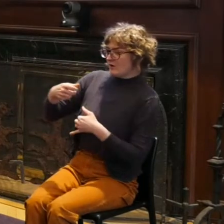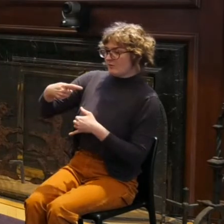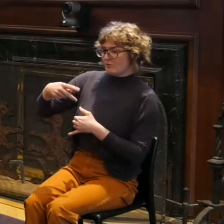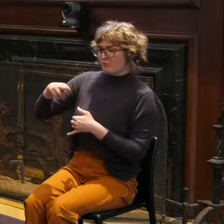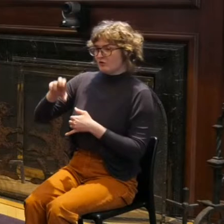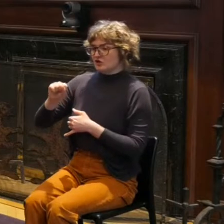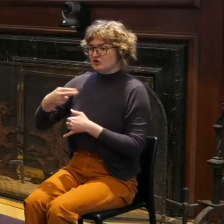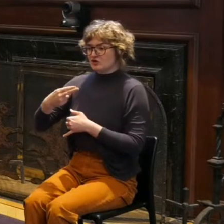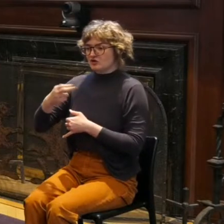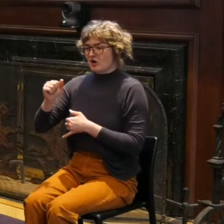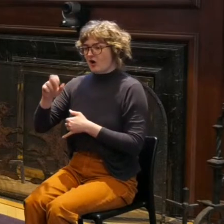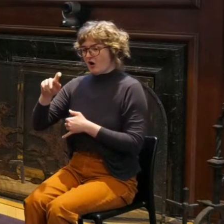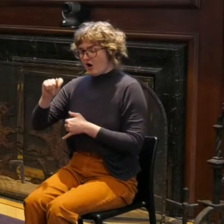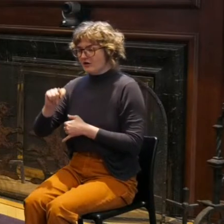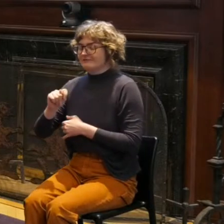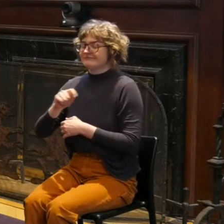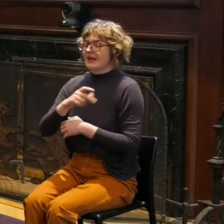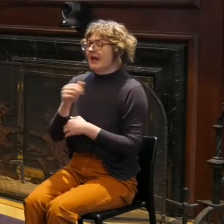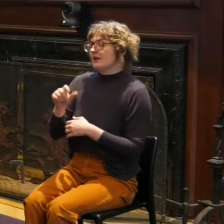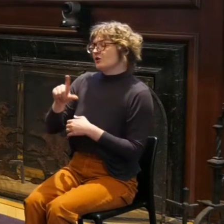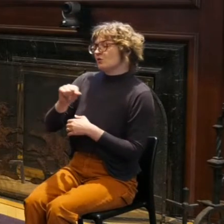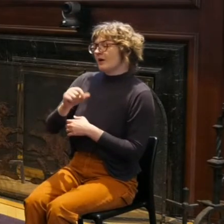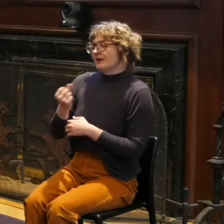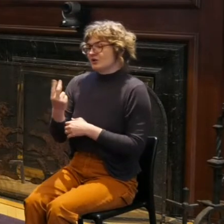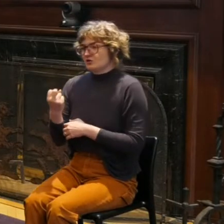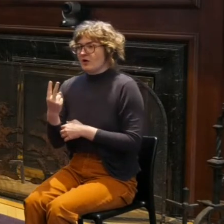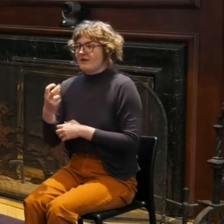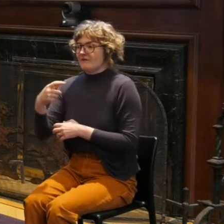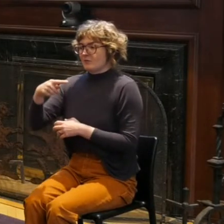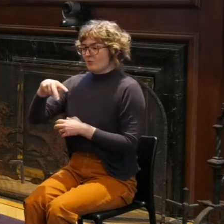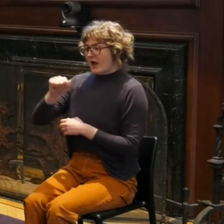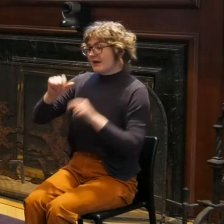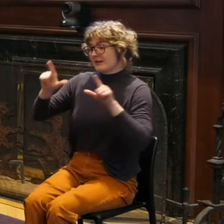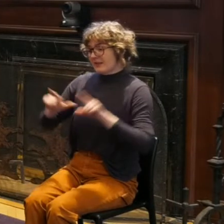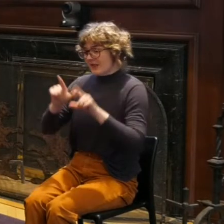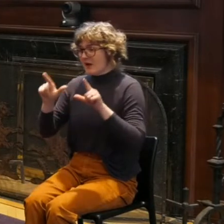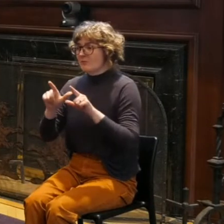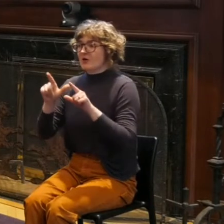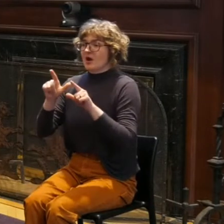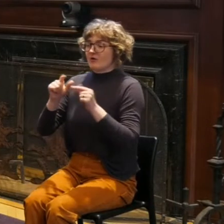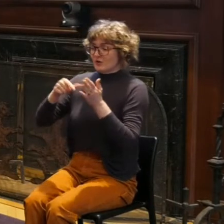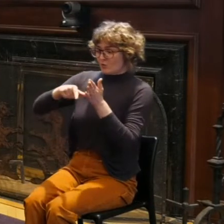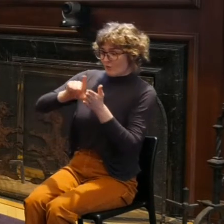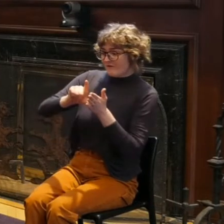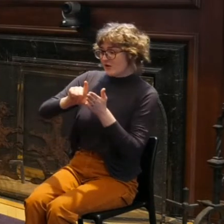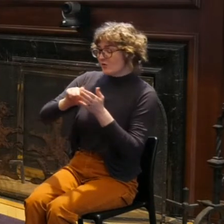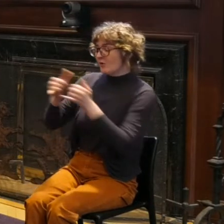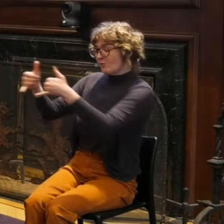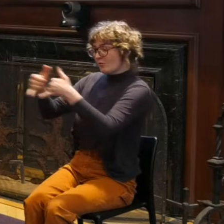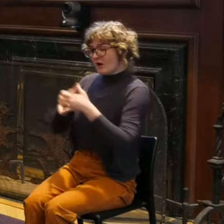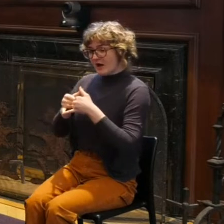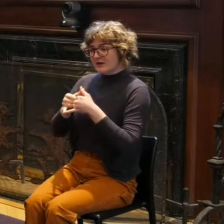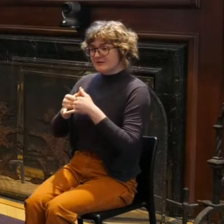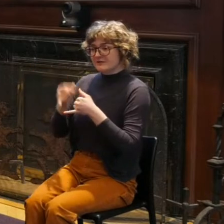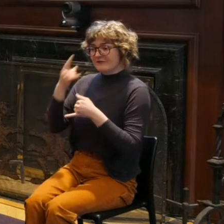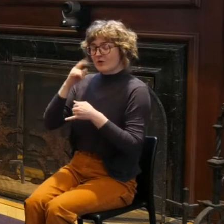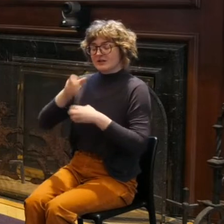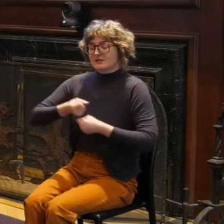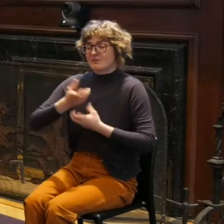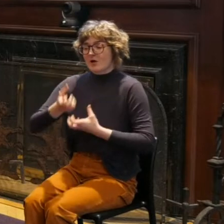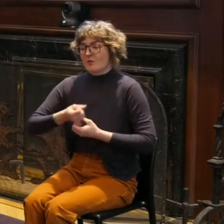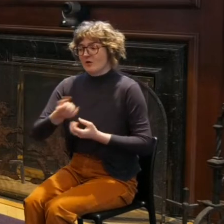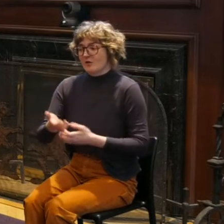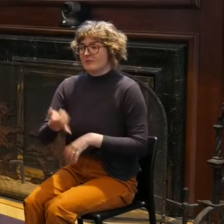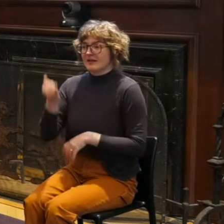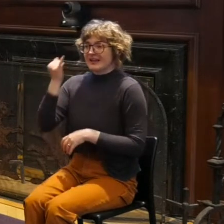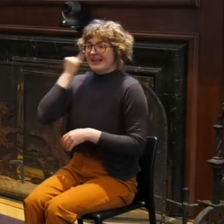and won the 2012 Pratt Library Little Patuxent Review Poetry Prize for his poem, If Mamie